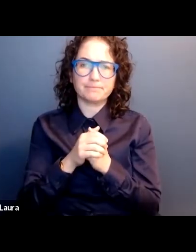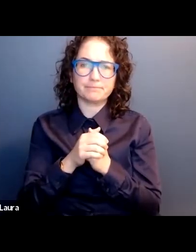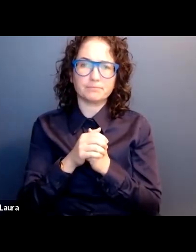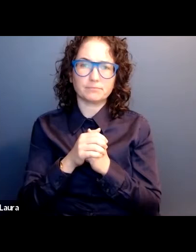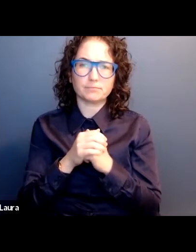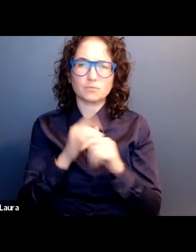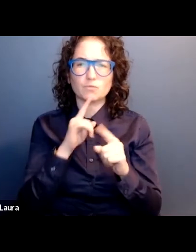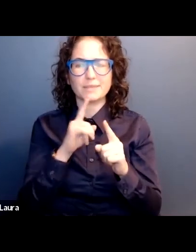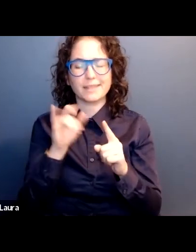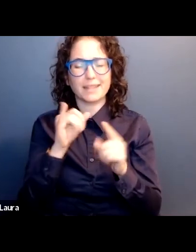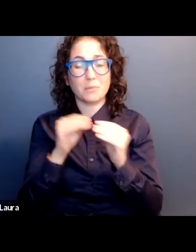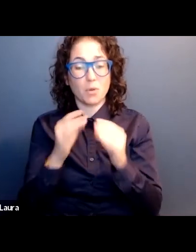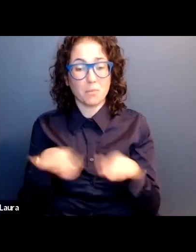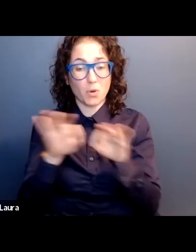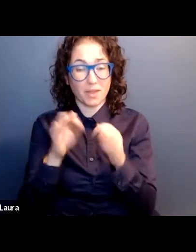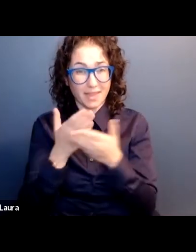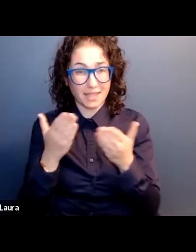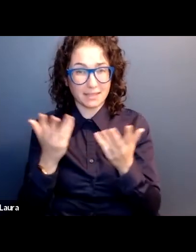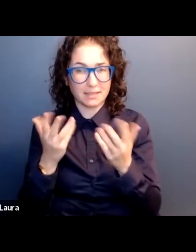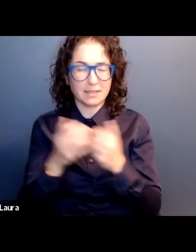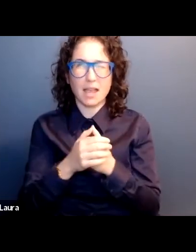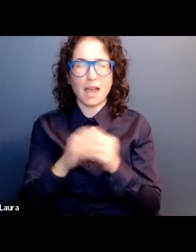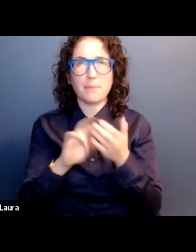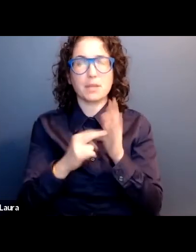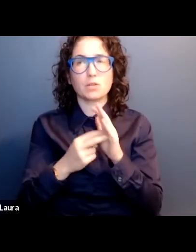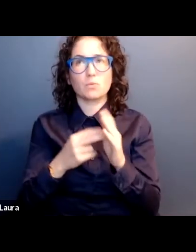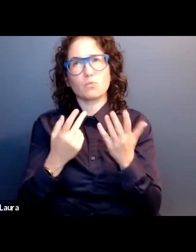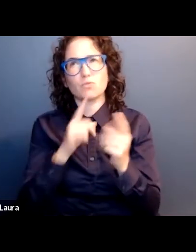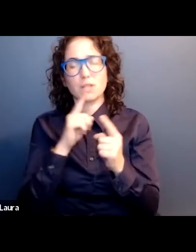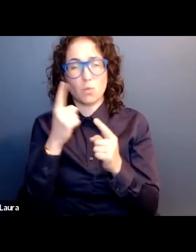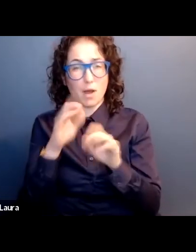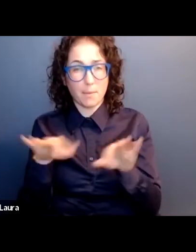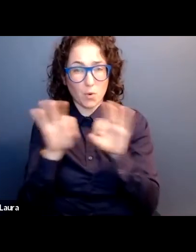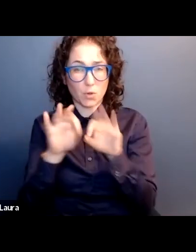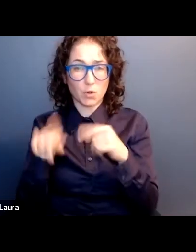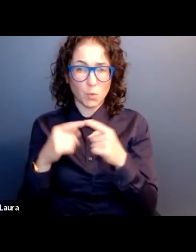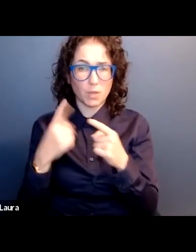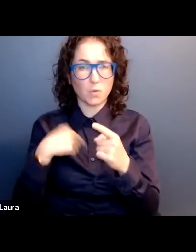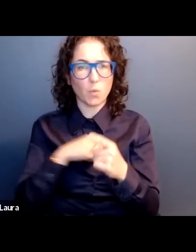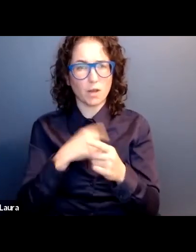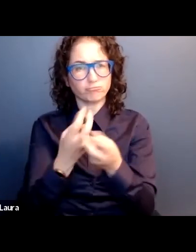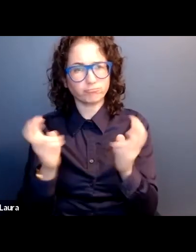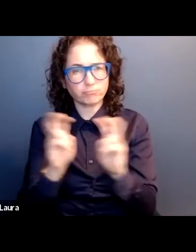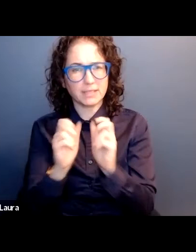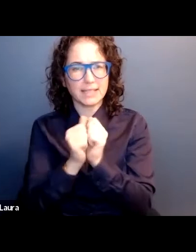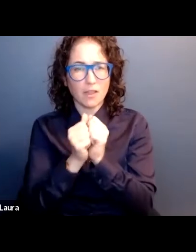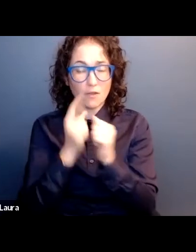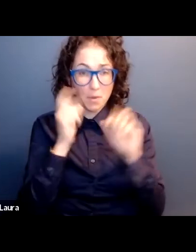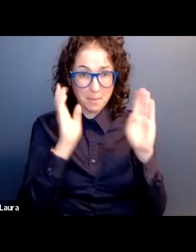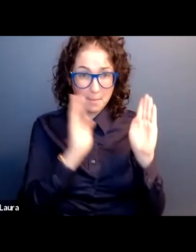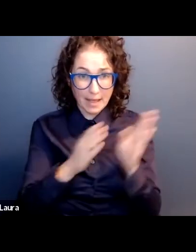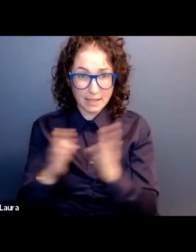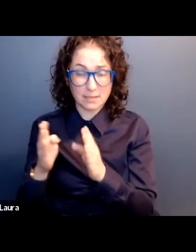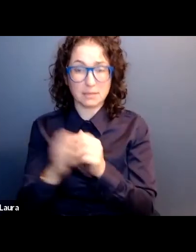the more important things. One important things when we sit together in planning with